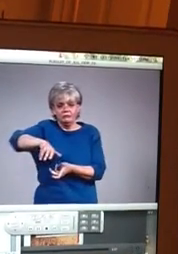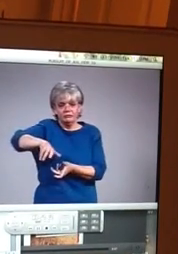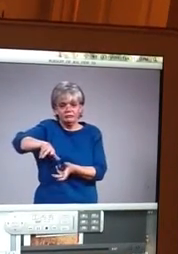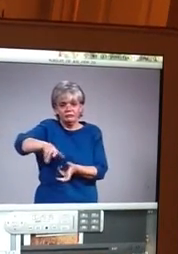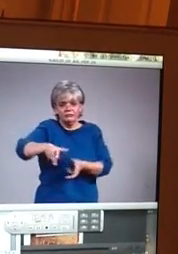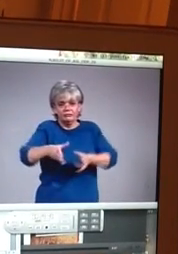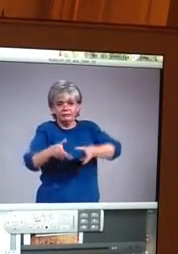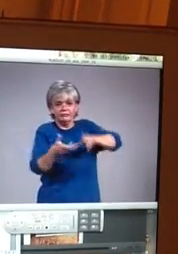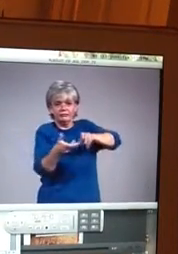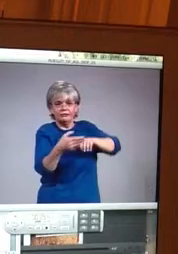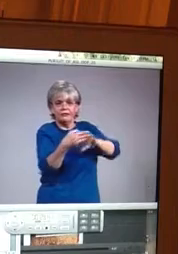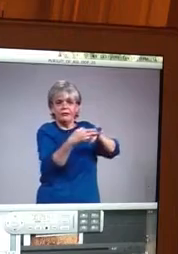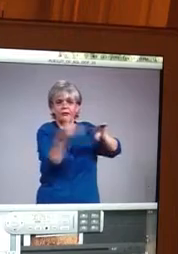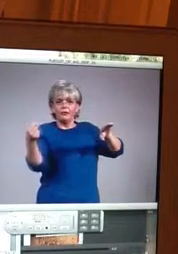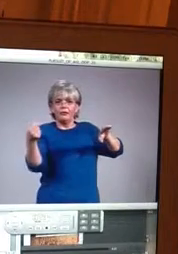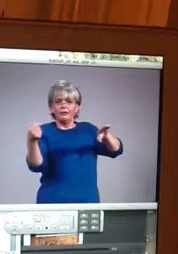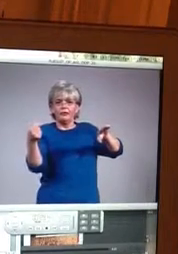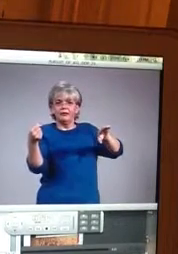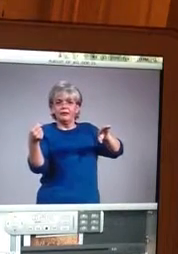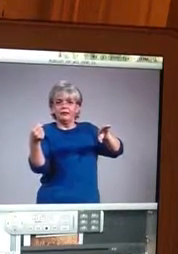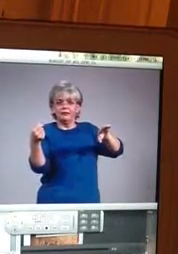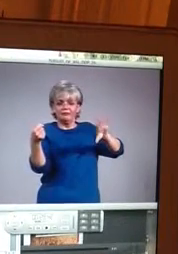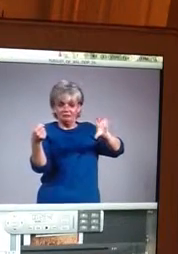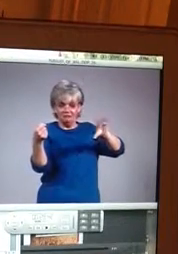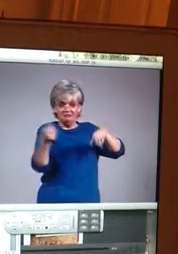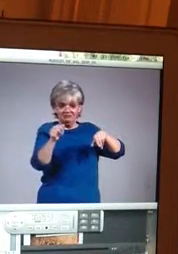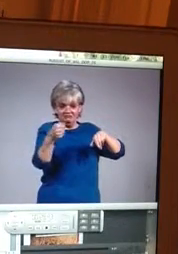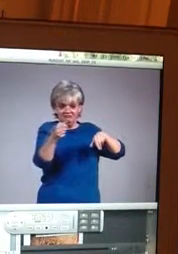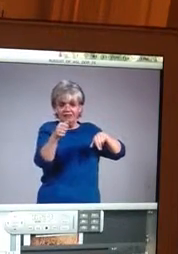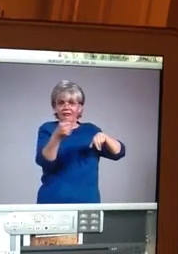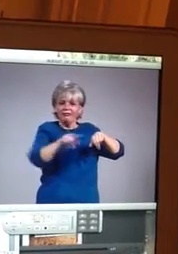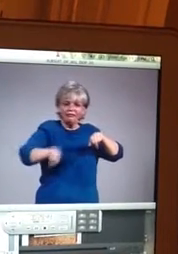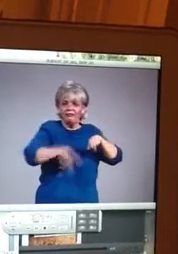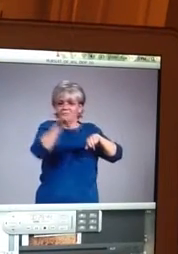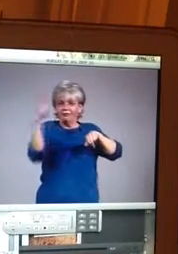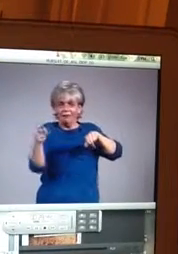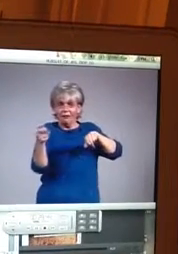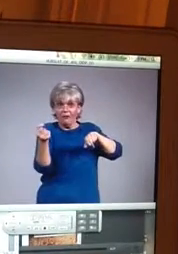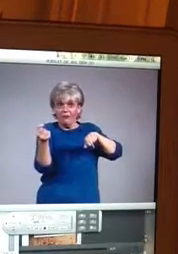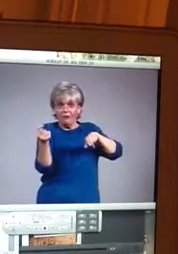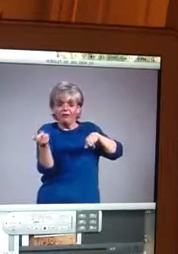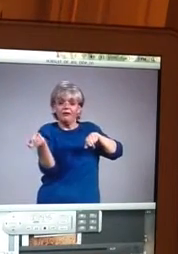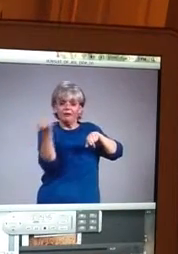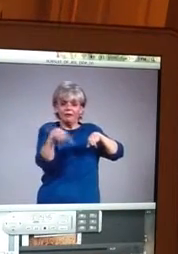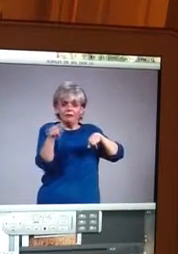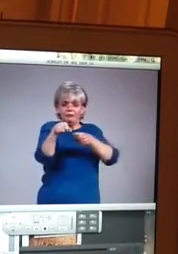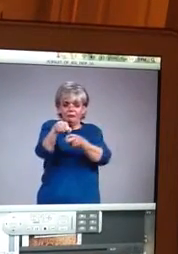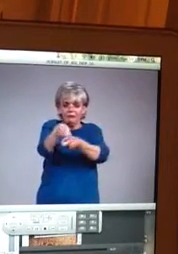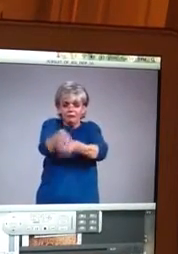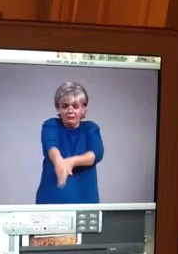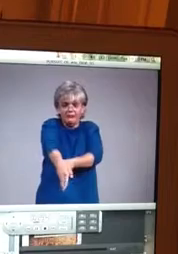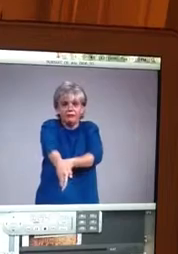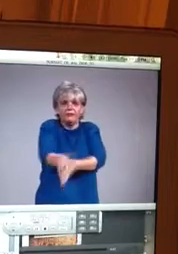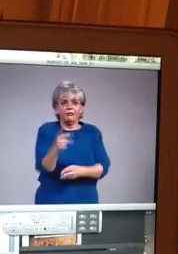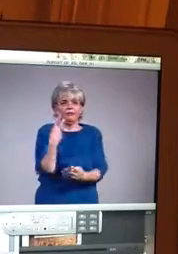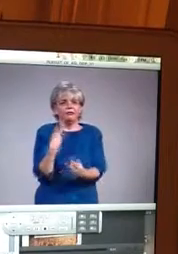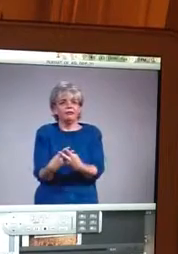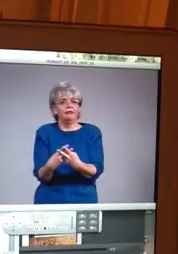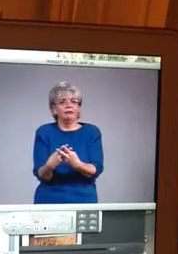movable, but once it registers that the teeth are there, then it's able to